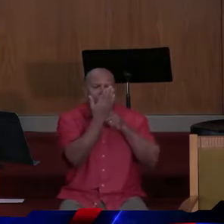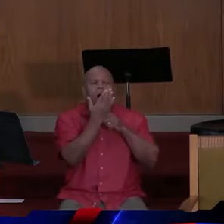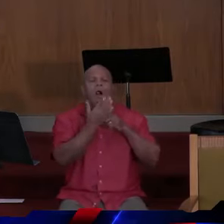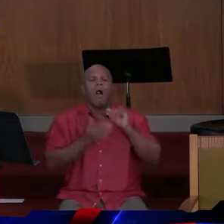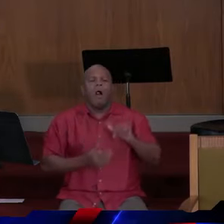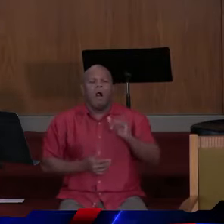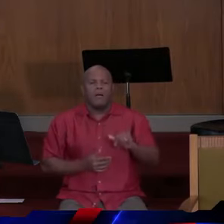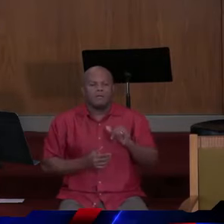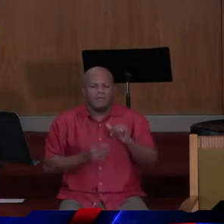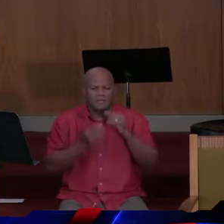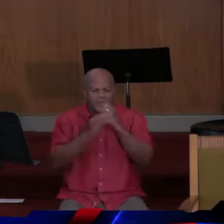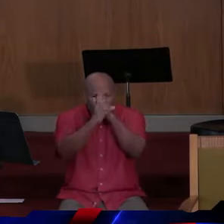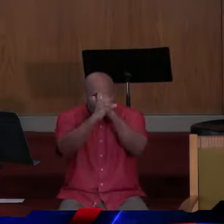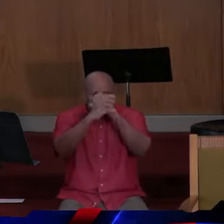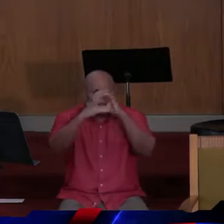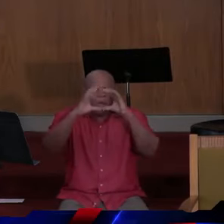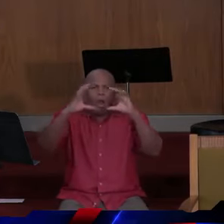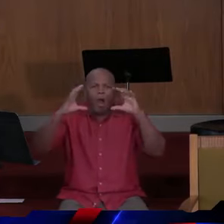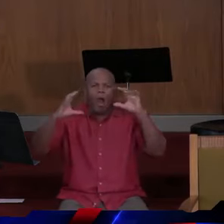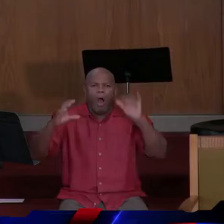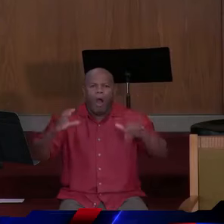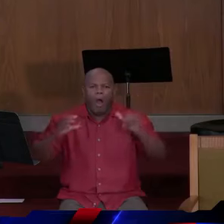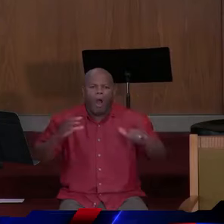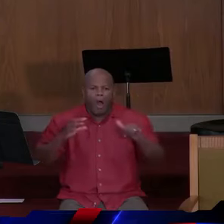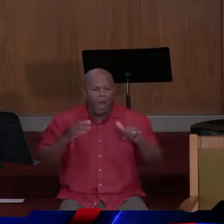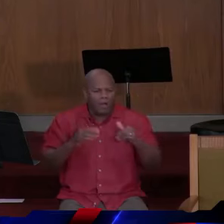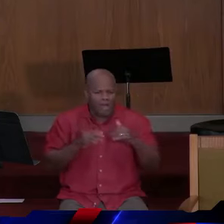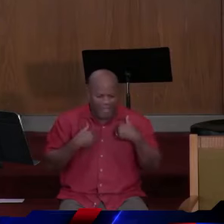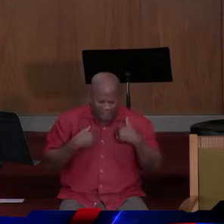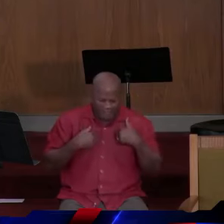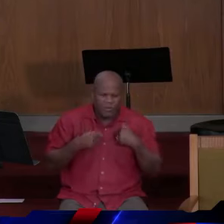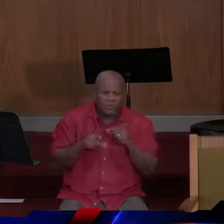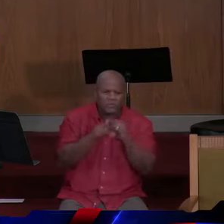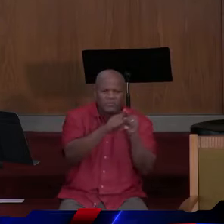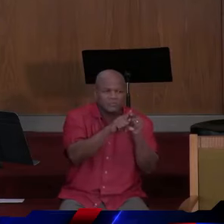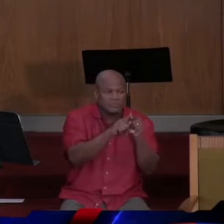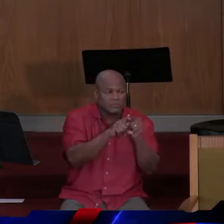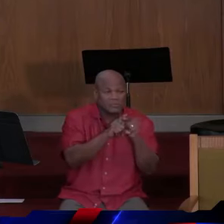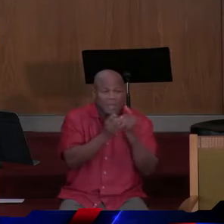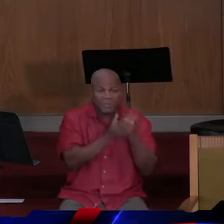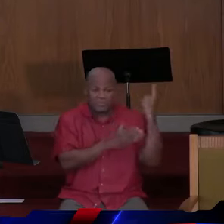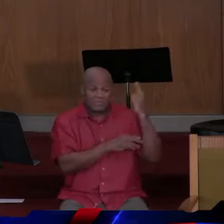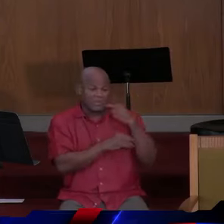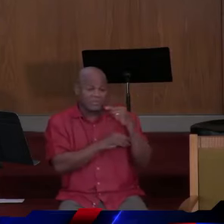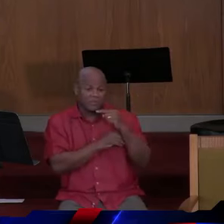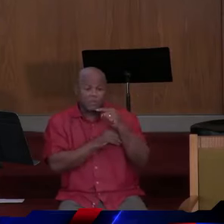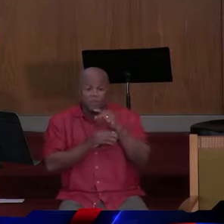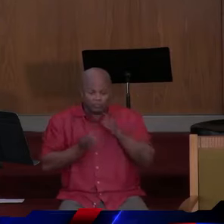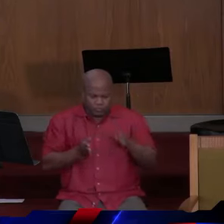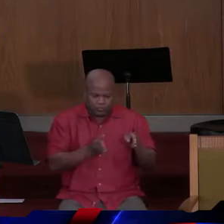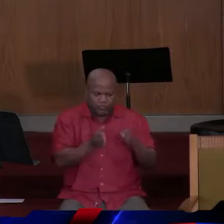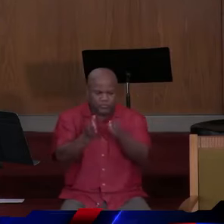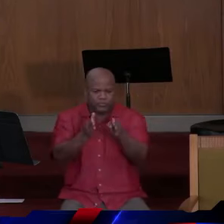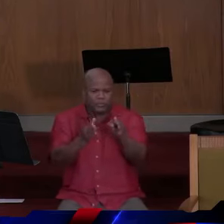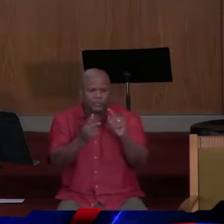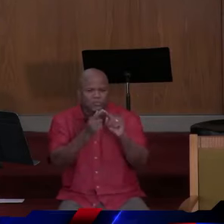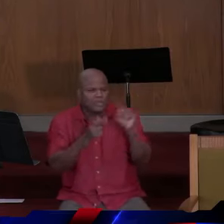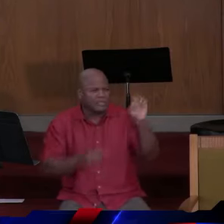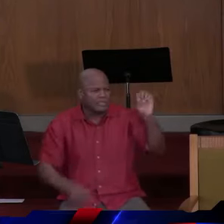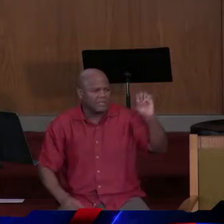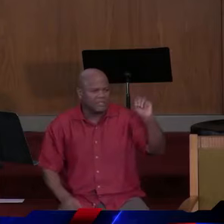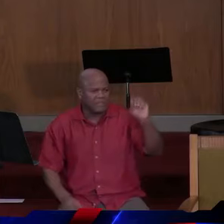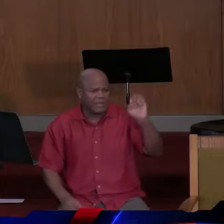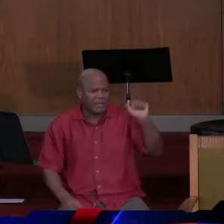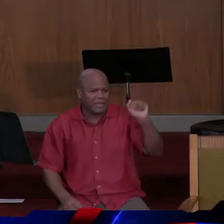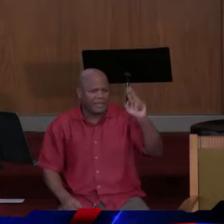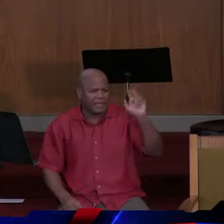is illumination. I said last week on the road to Emmaus that if you open up, he'll